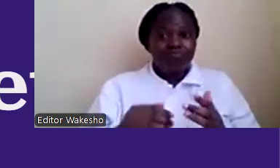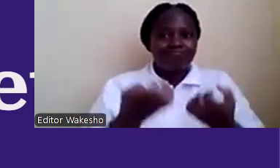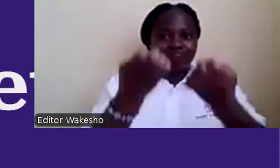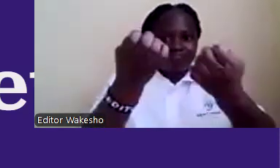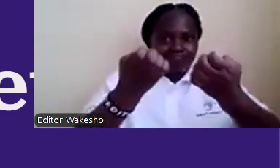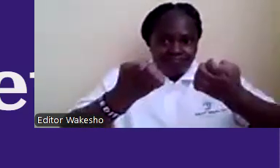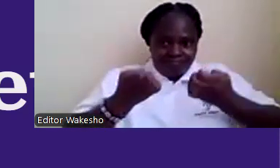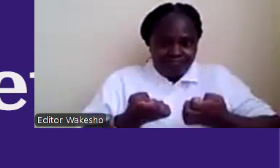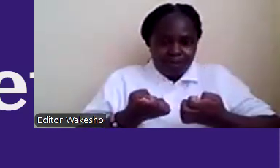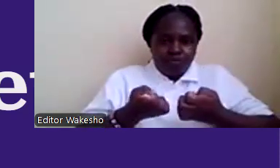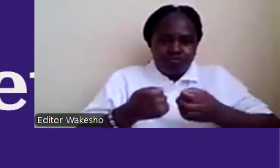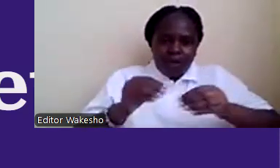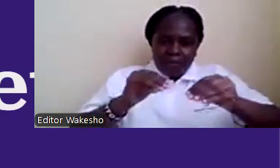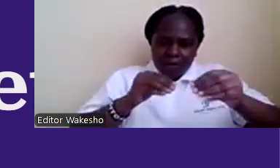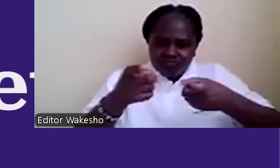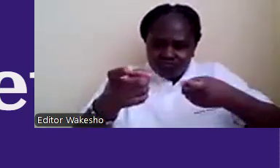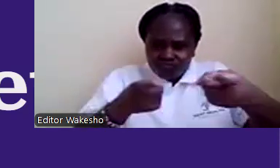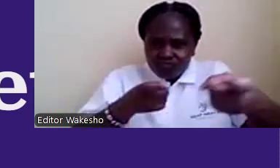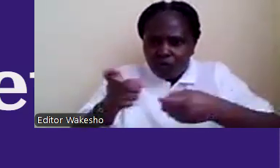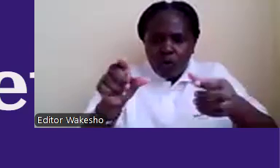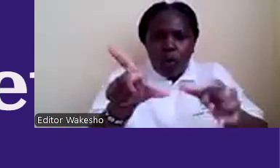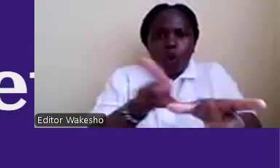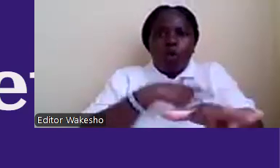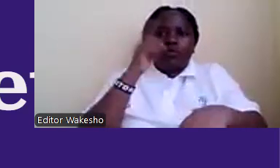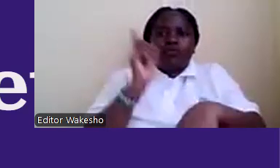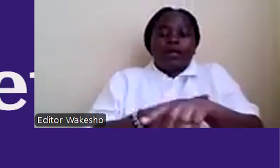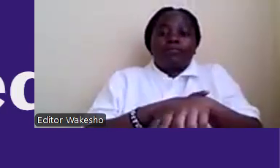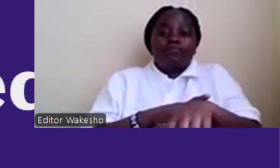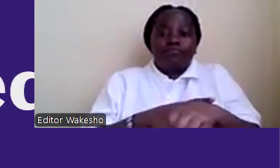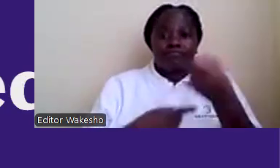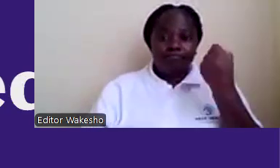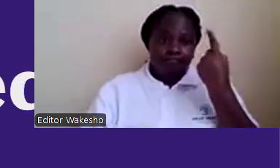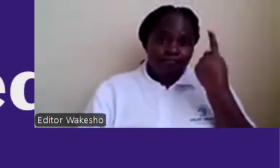managed for a very, very long time. Okay, moving on.